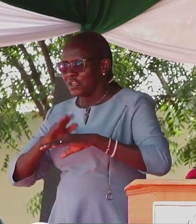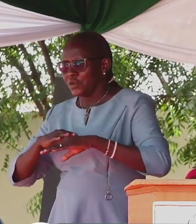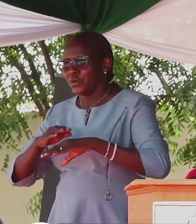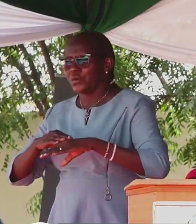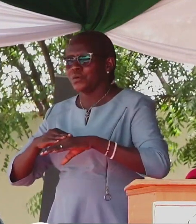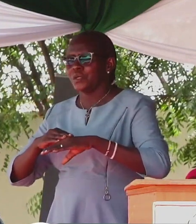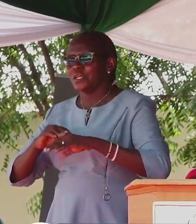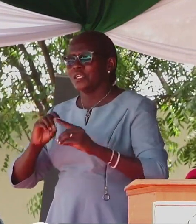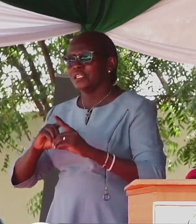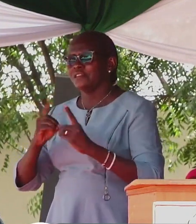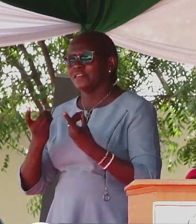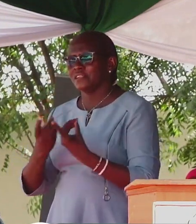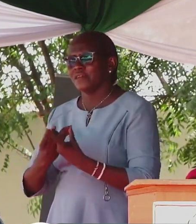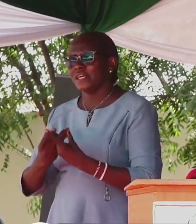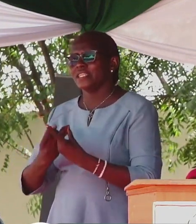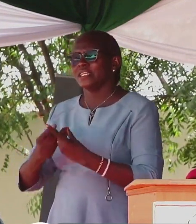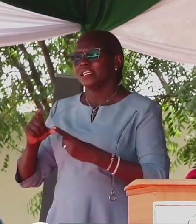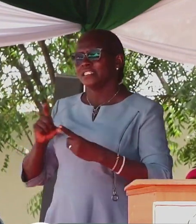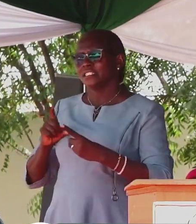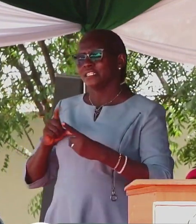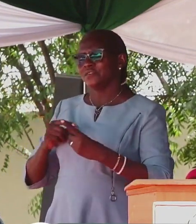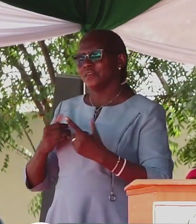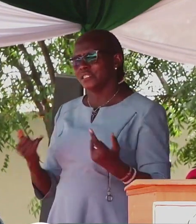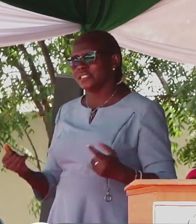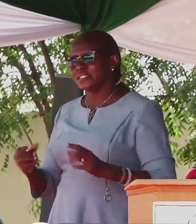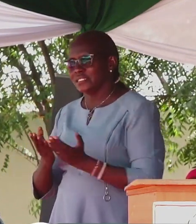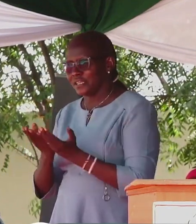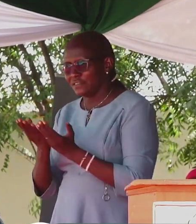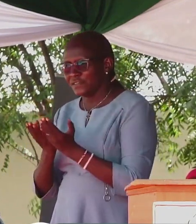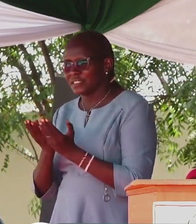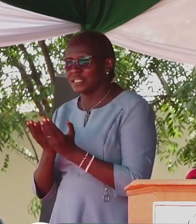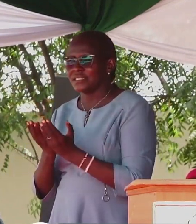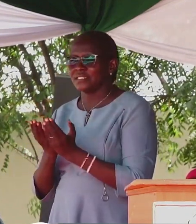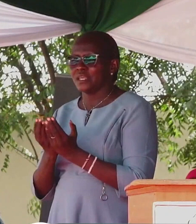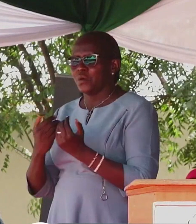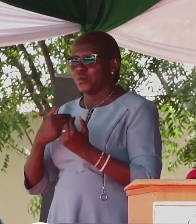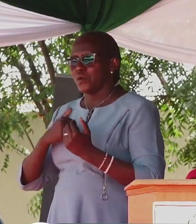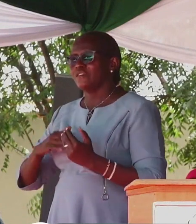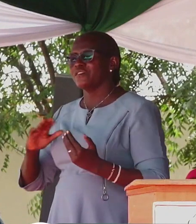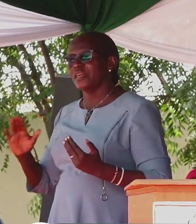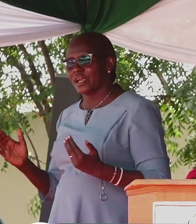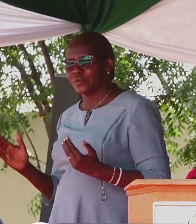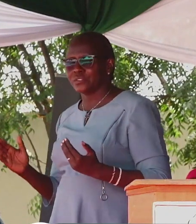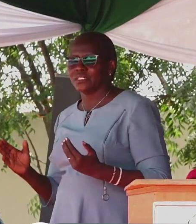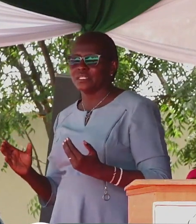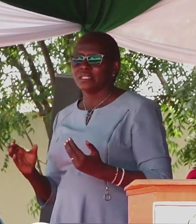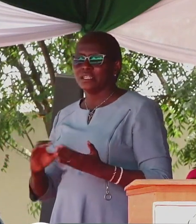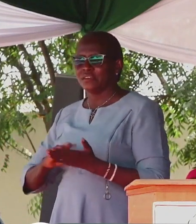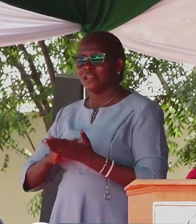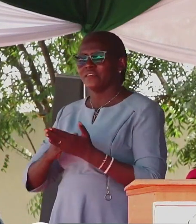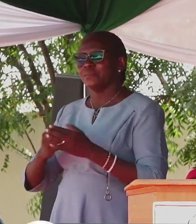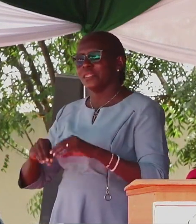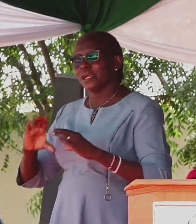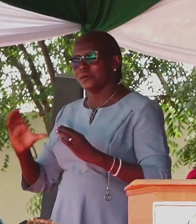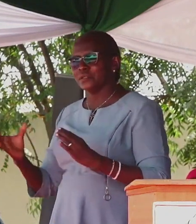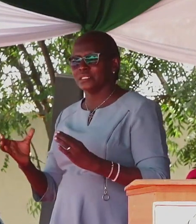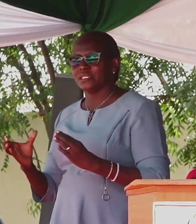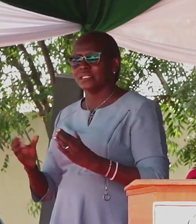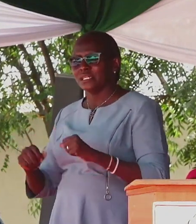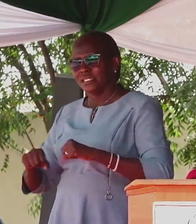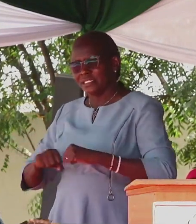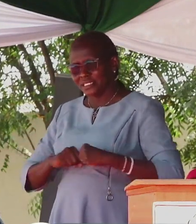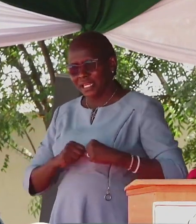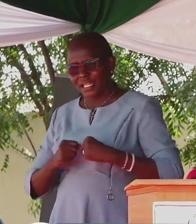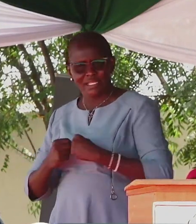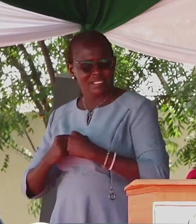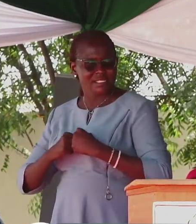of Gender and Children Services, we have a rescue center that is in operation that has been funded by the county government. In terms of the challenges, I think